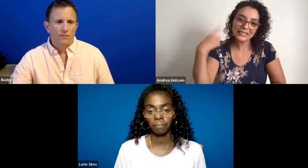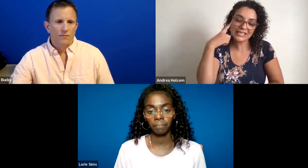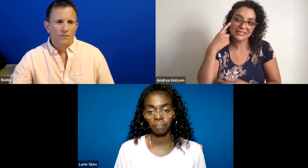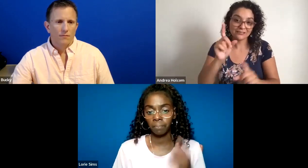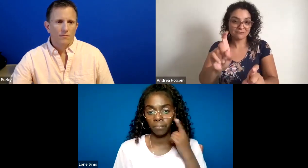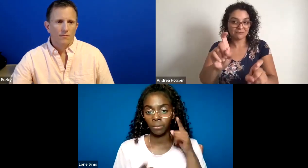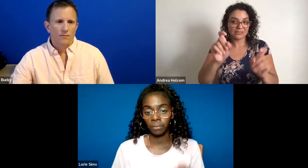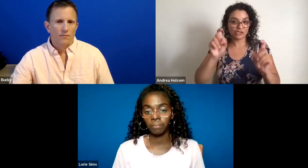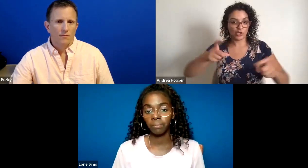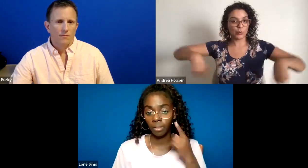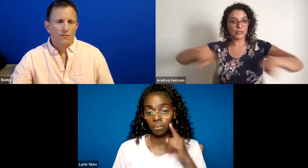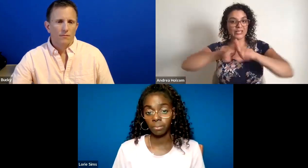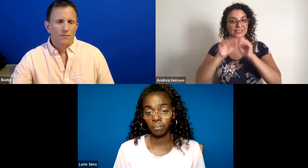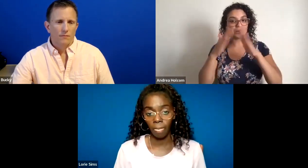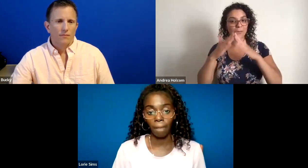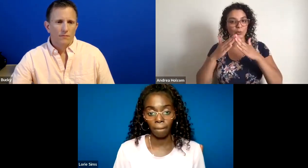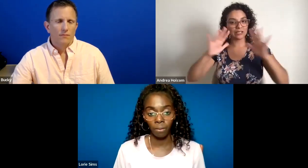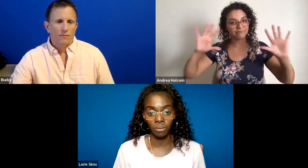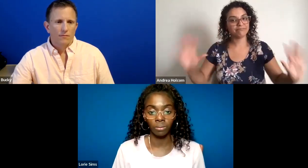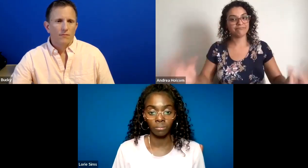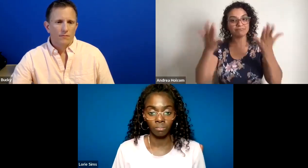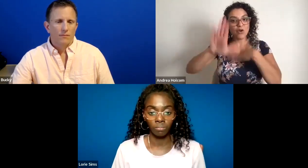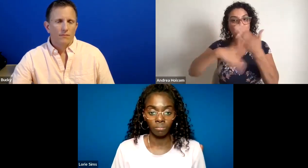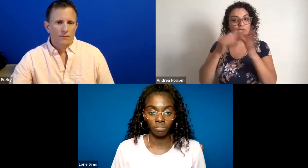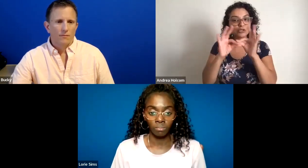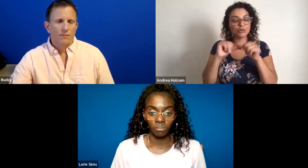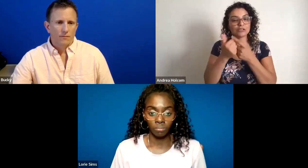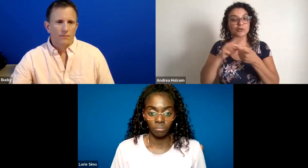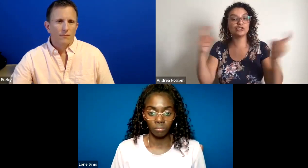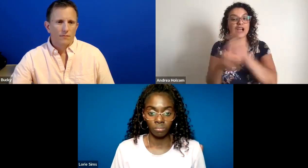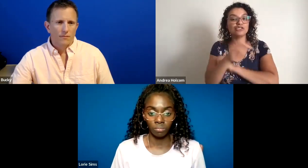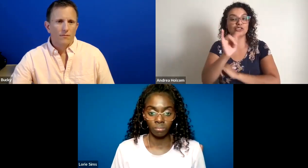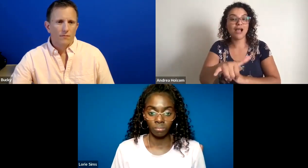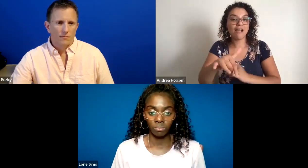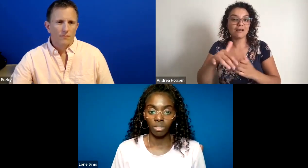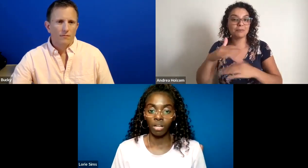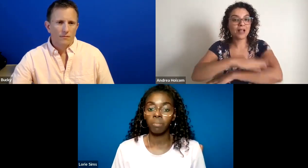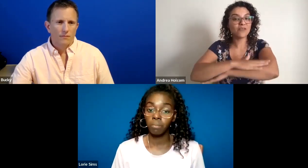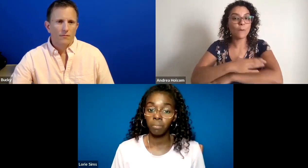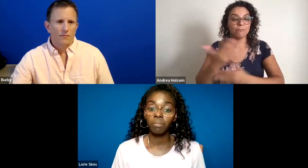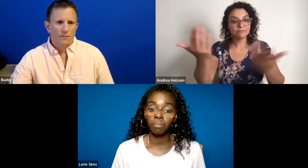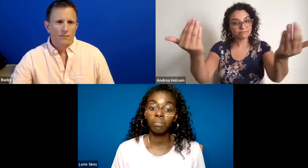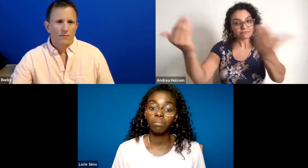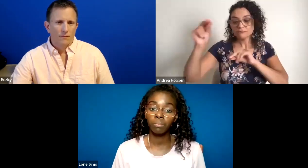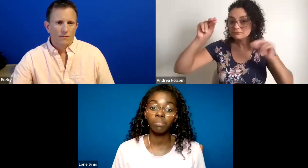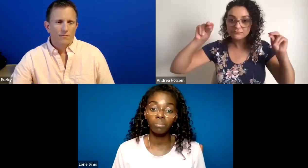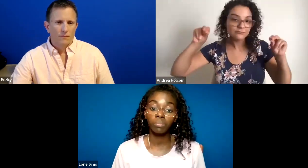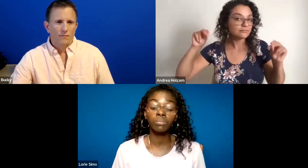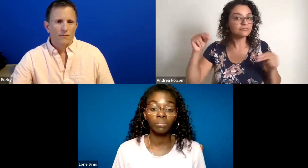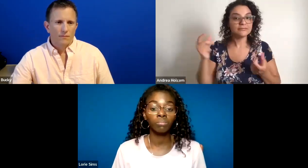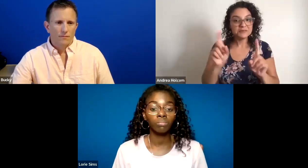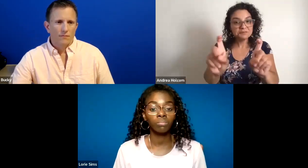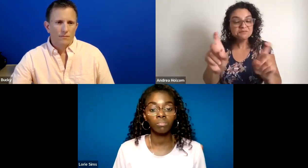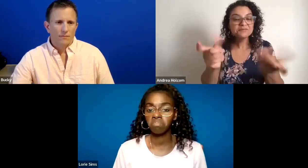approach going forward. So should we as a community, encourage all interpreting agencies to change